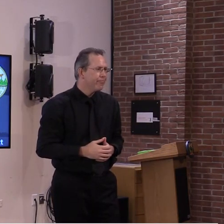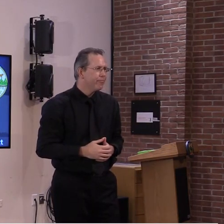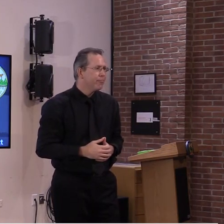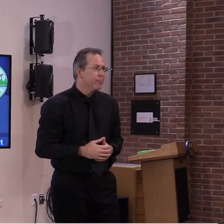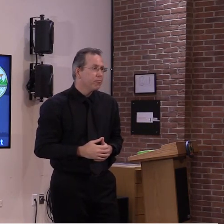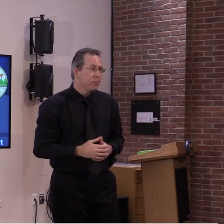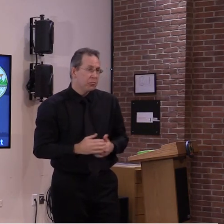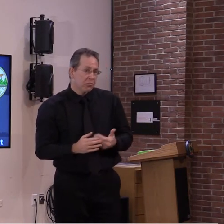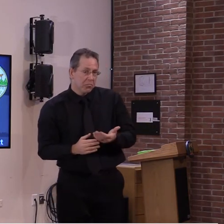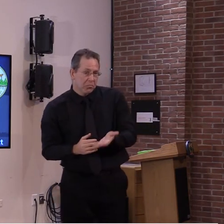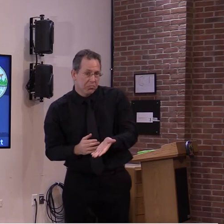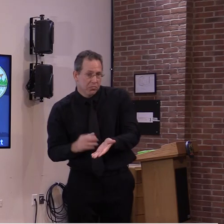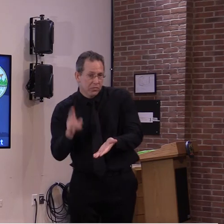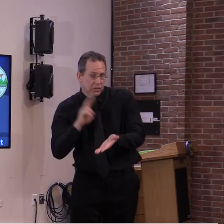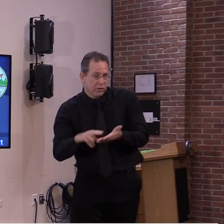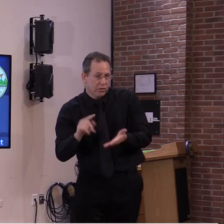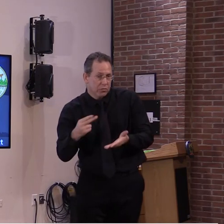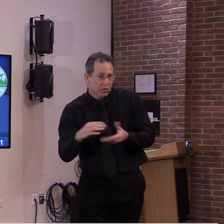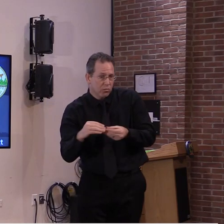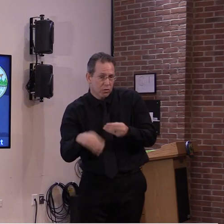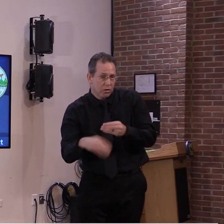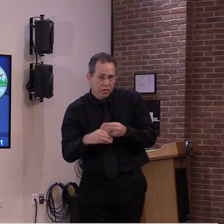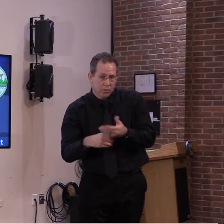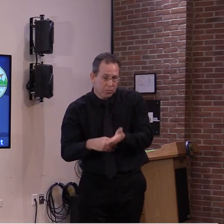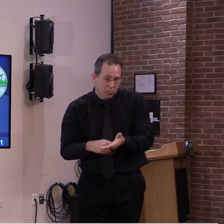has anything he'd like to add to that.